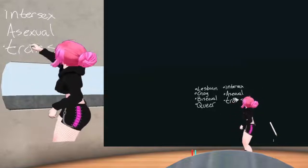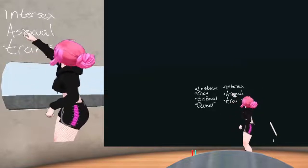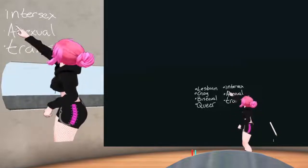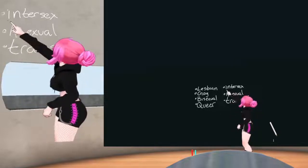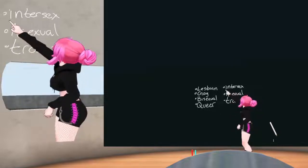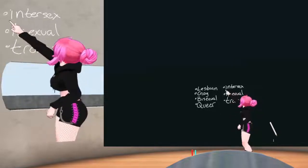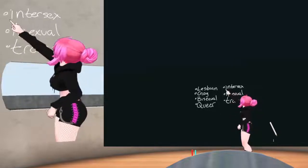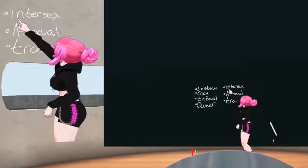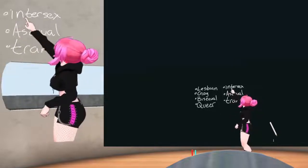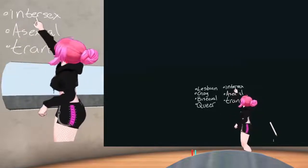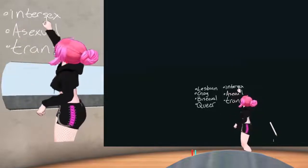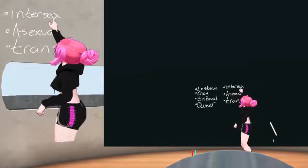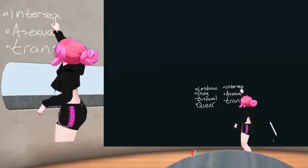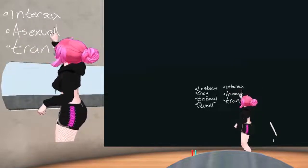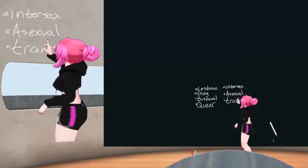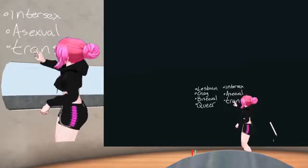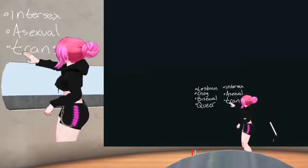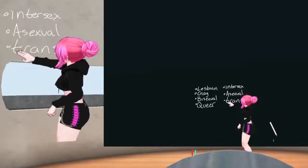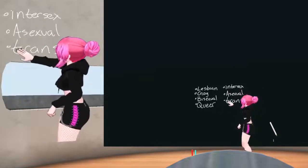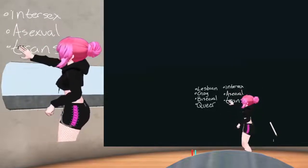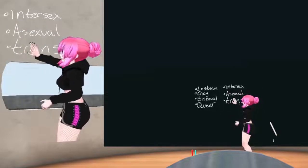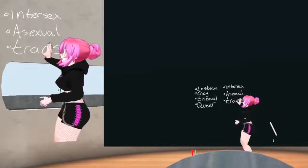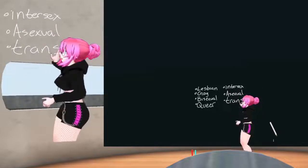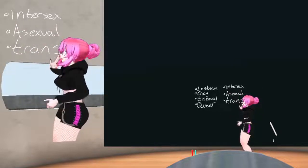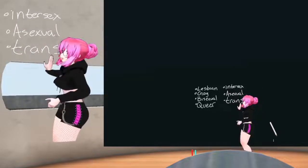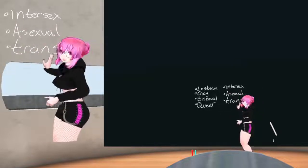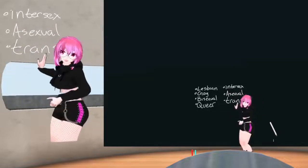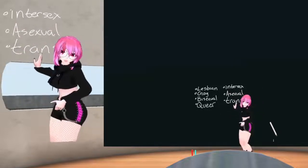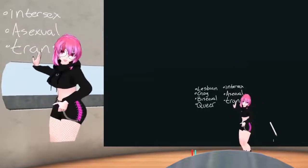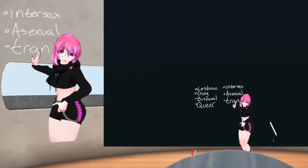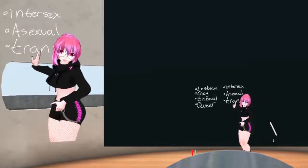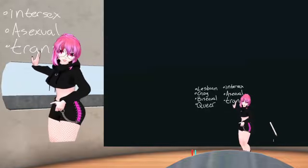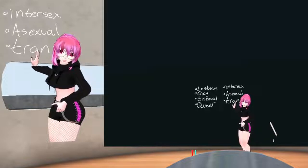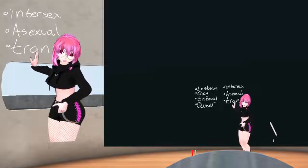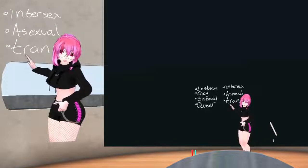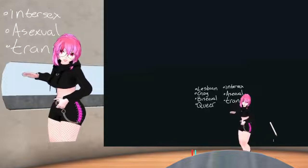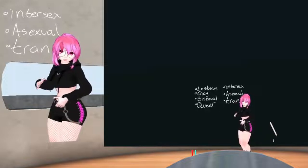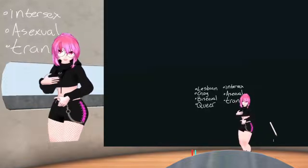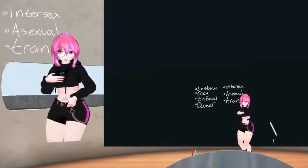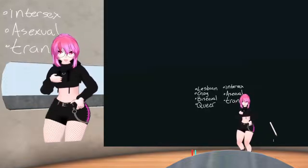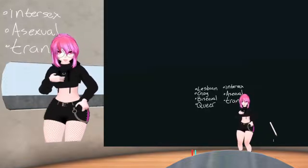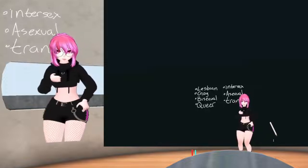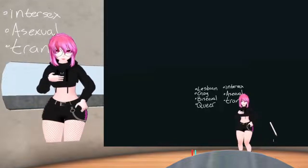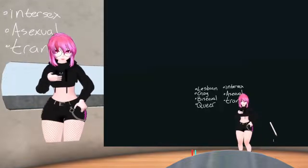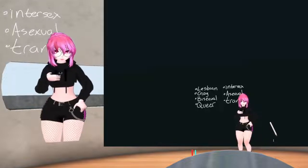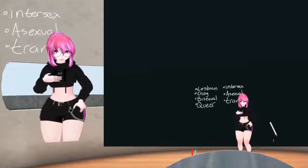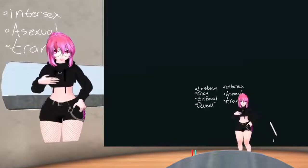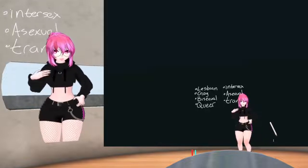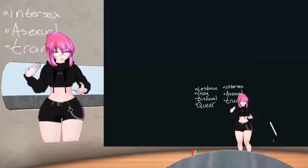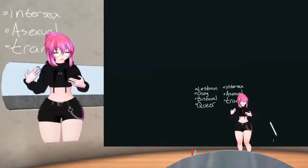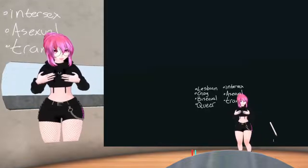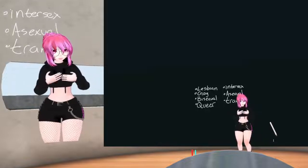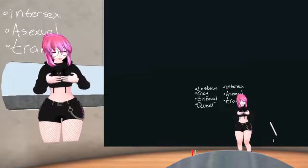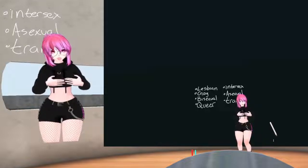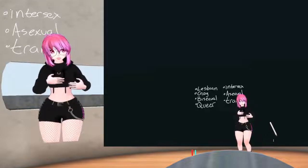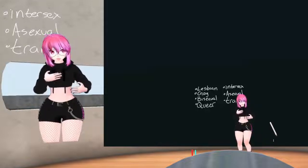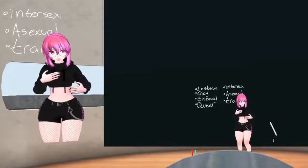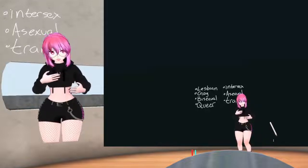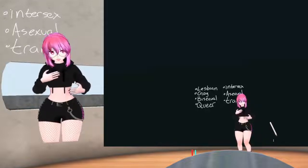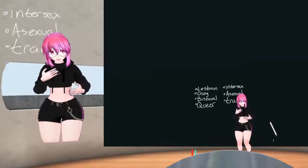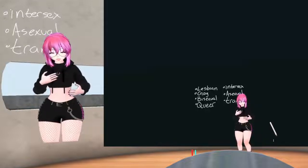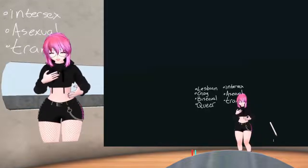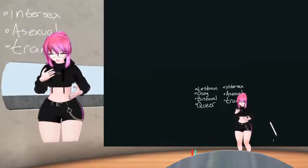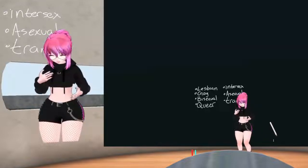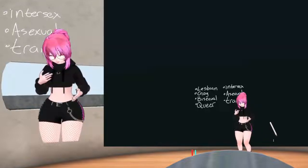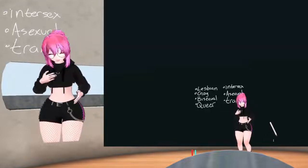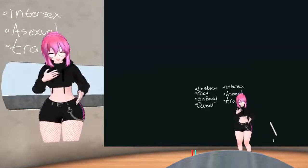symbolism. So intersex is also kind of in vein with trans, as it's centered on the chest, and signs usually on